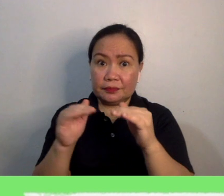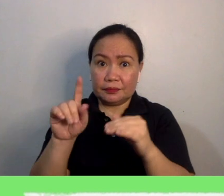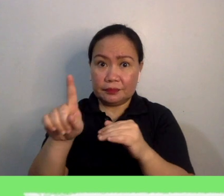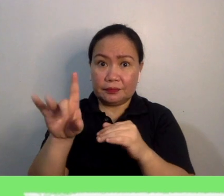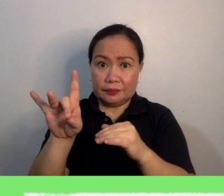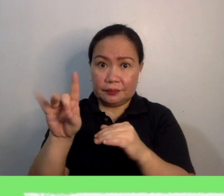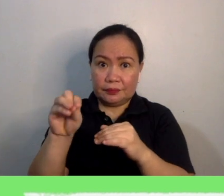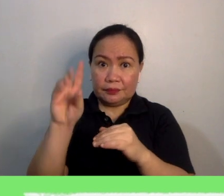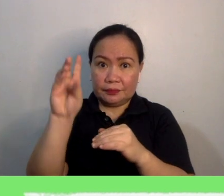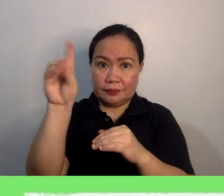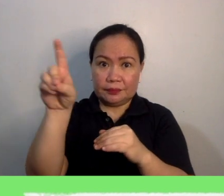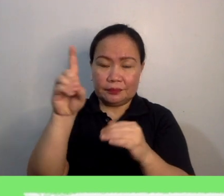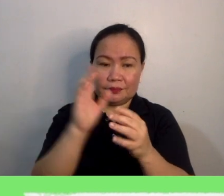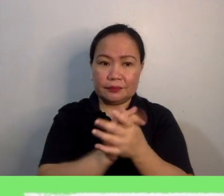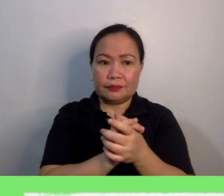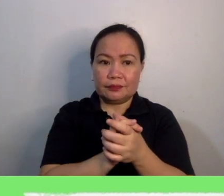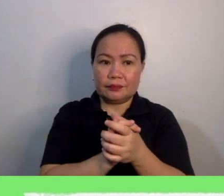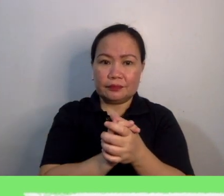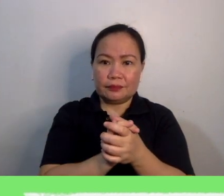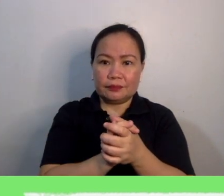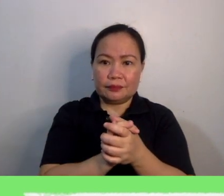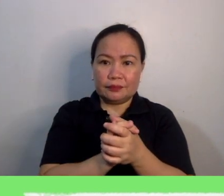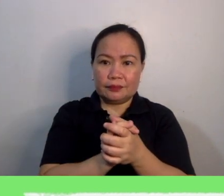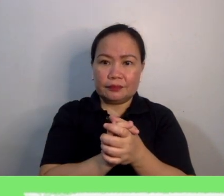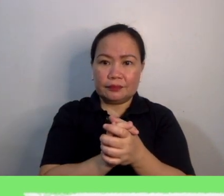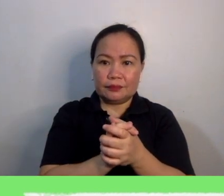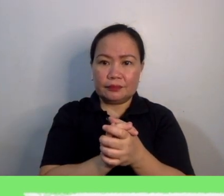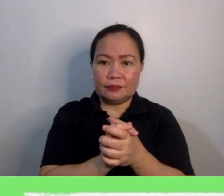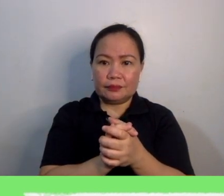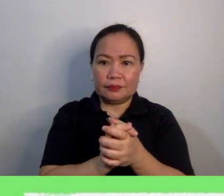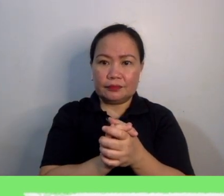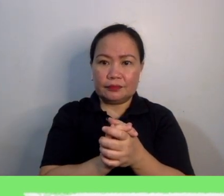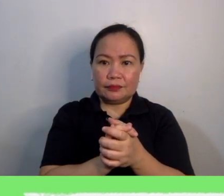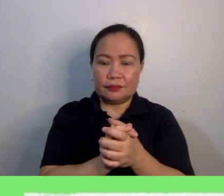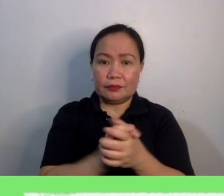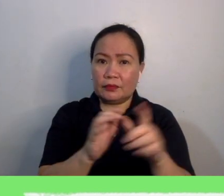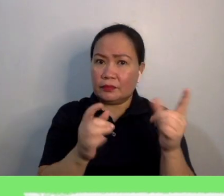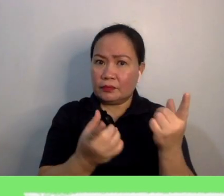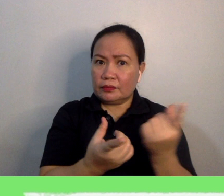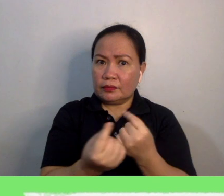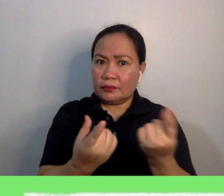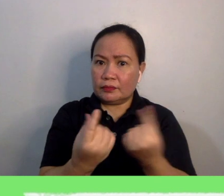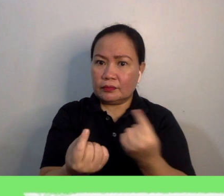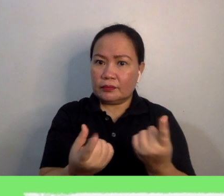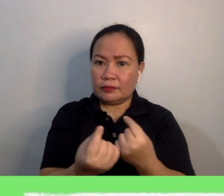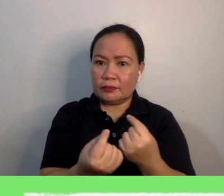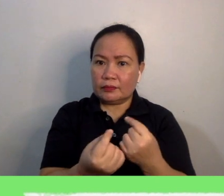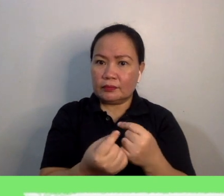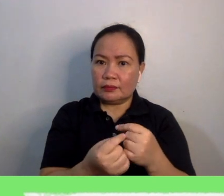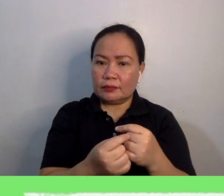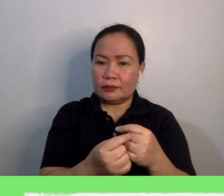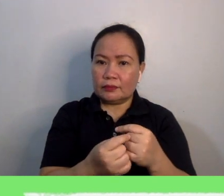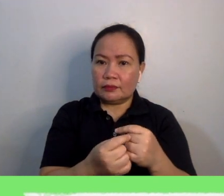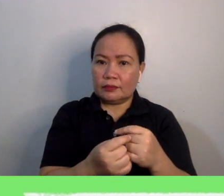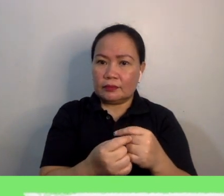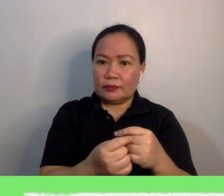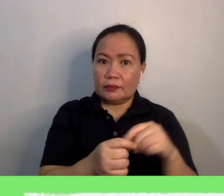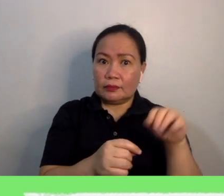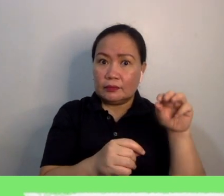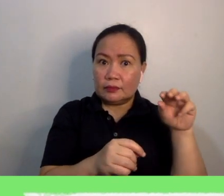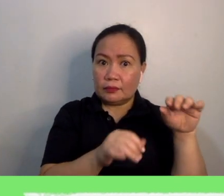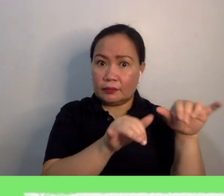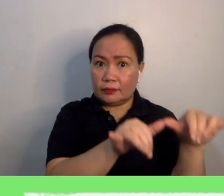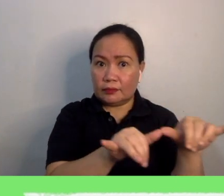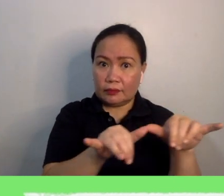So, that is 180. Okay? So, ang gagawin po natin, the measure of angle 2 is equal